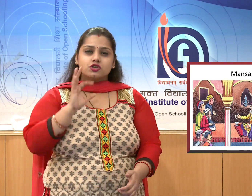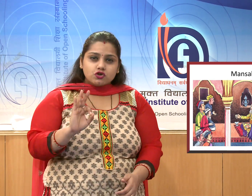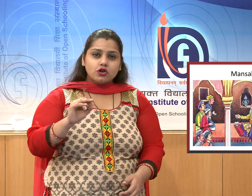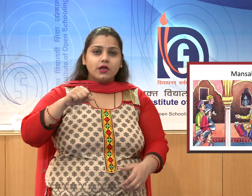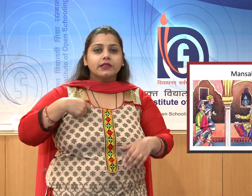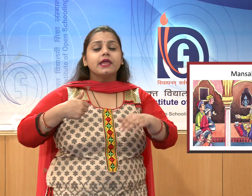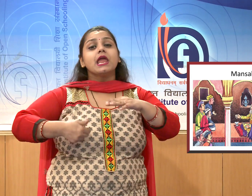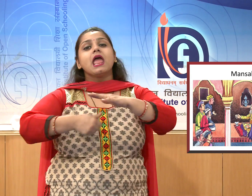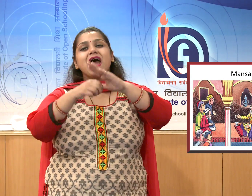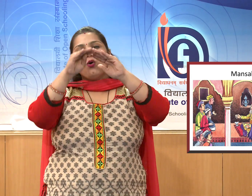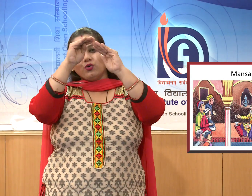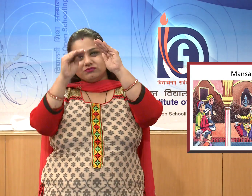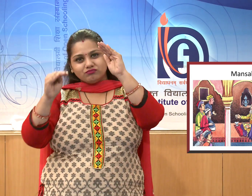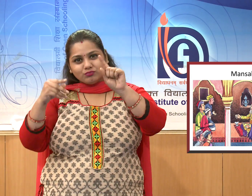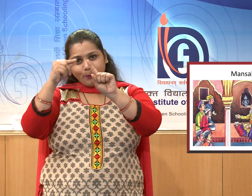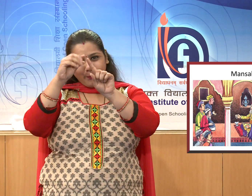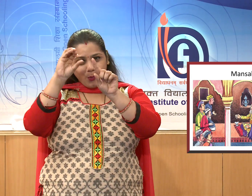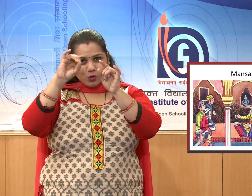ranks of position